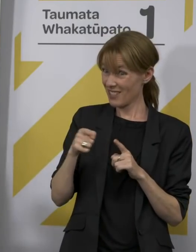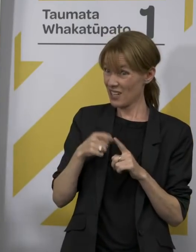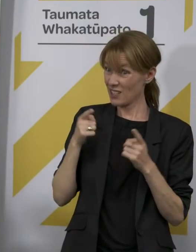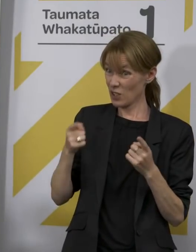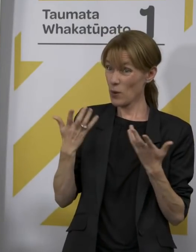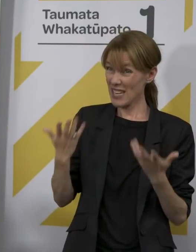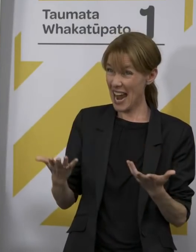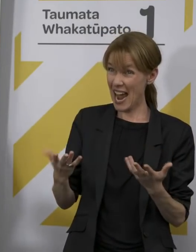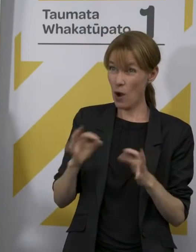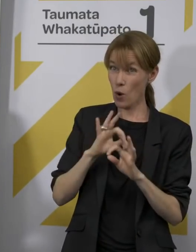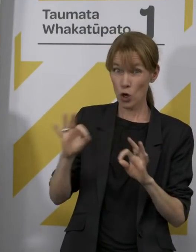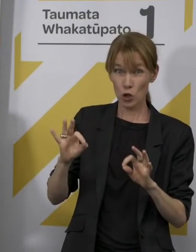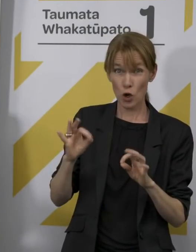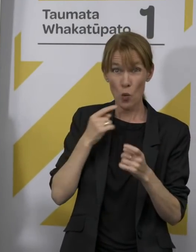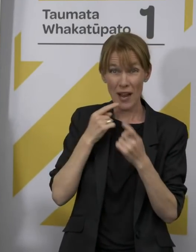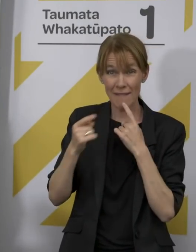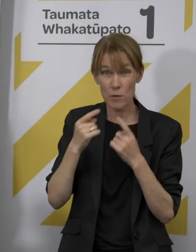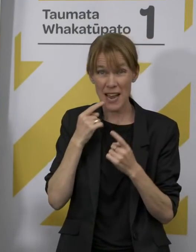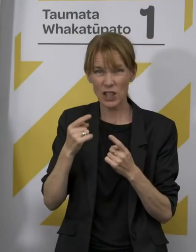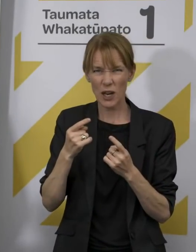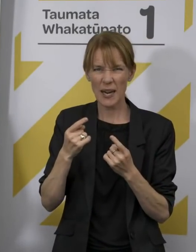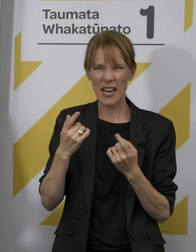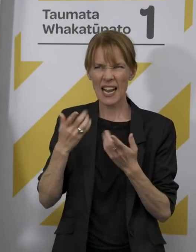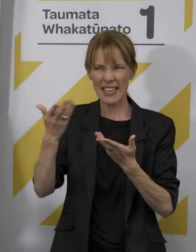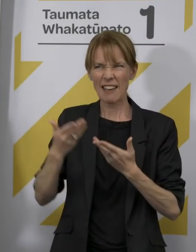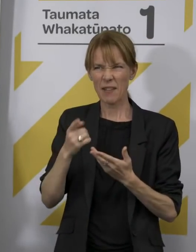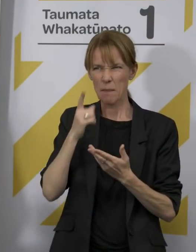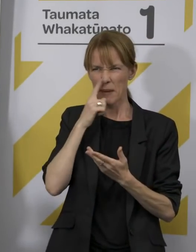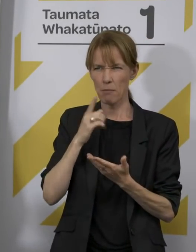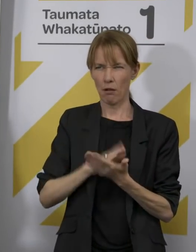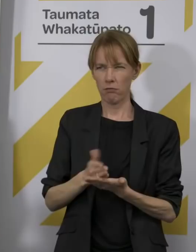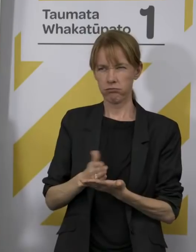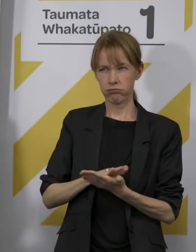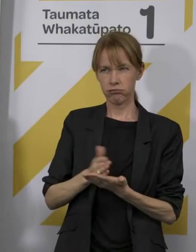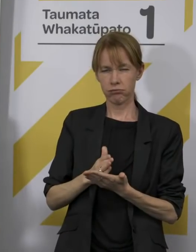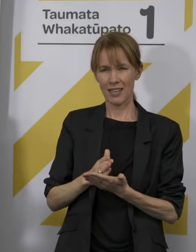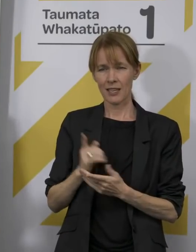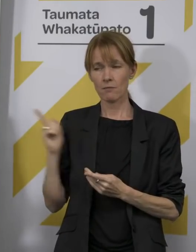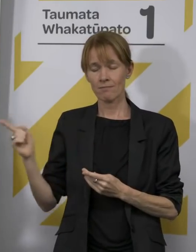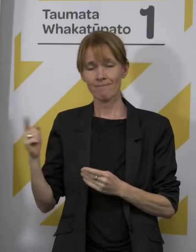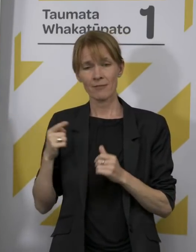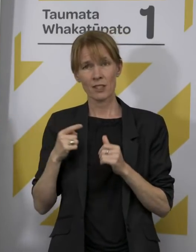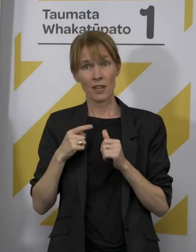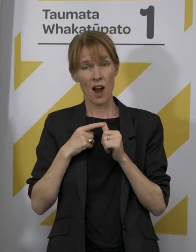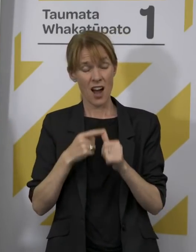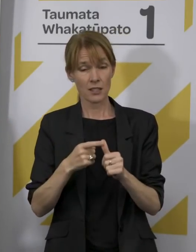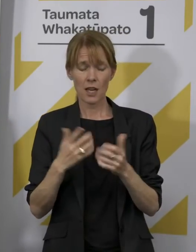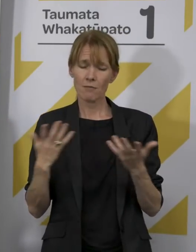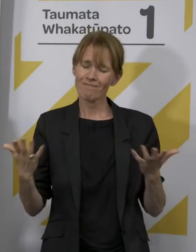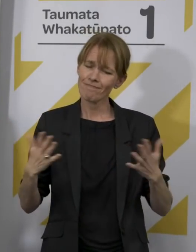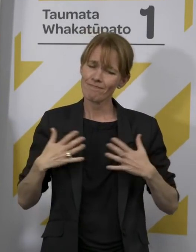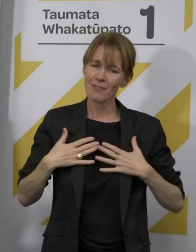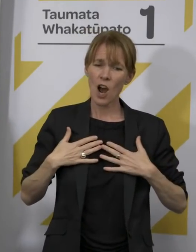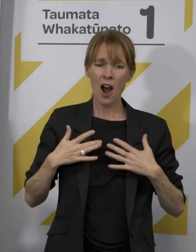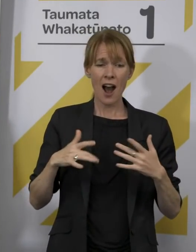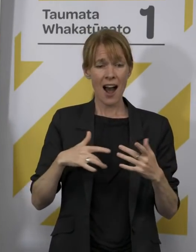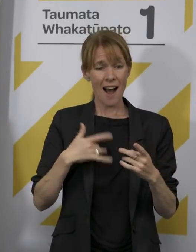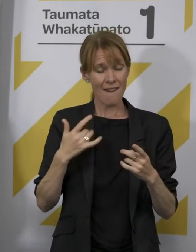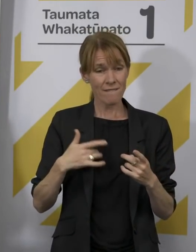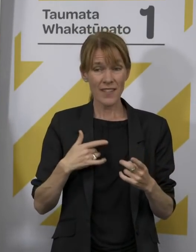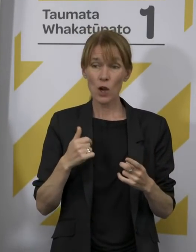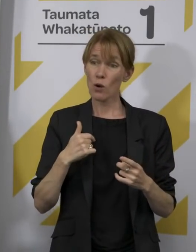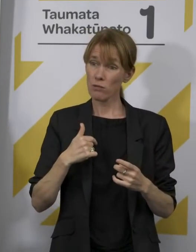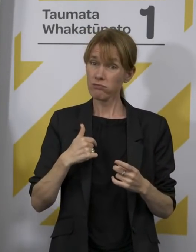don't Look, I think what would undermine confidence is if I wasn't fronting, if I wasn't saying I'm responsible for sorting it